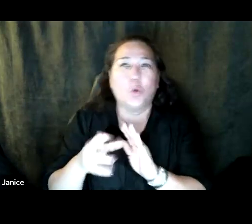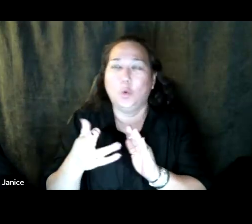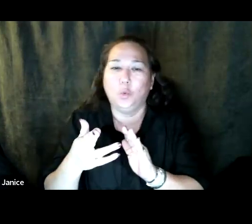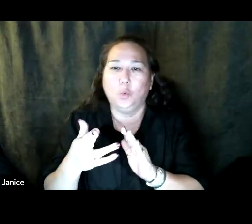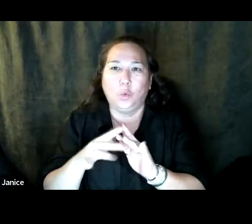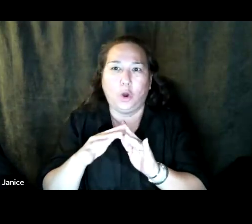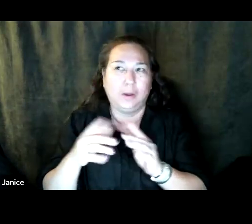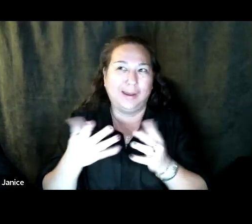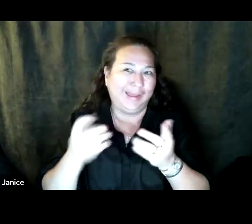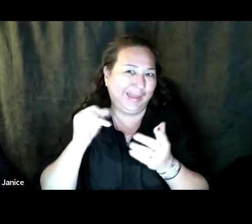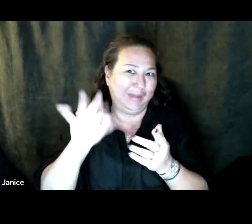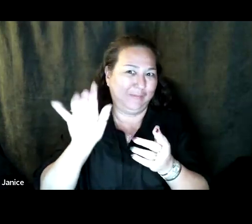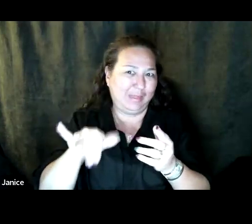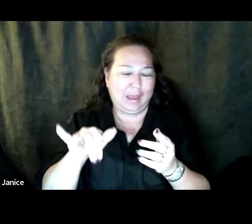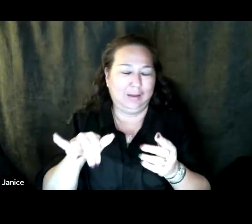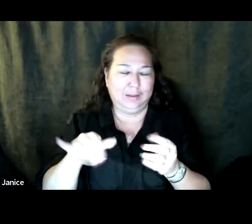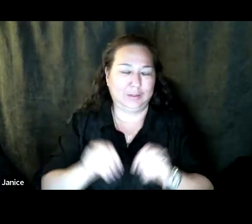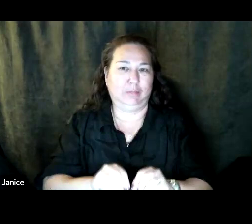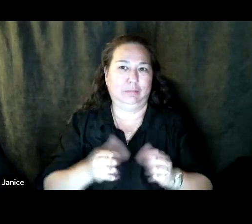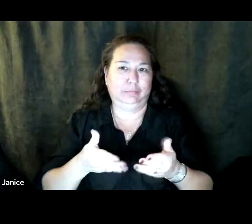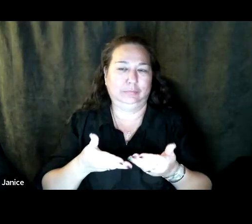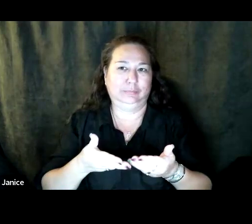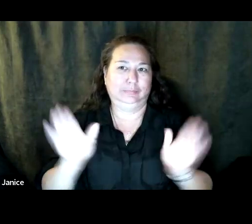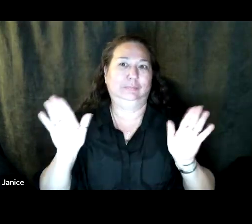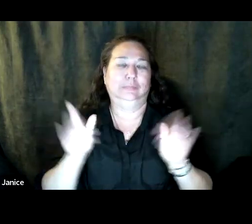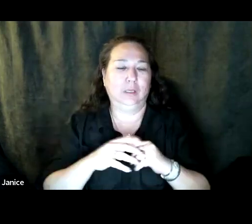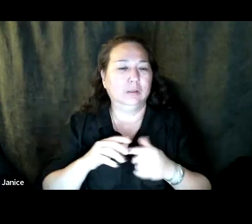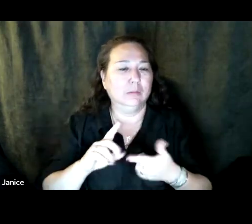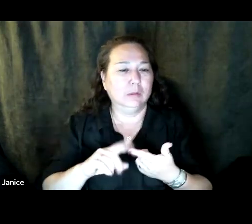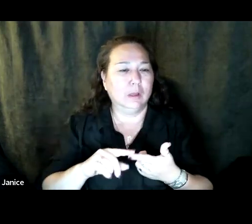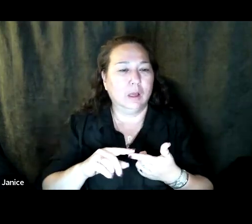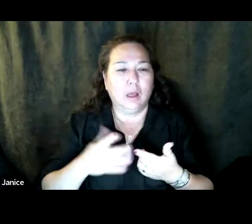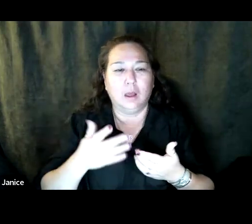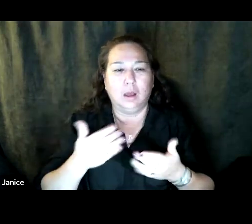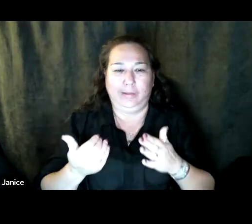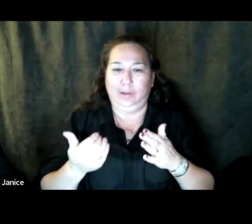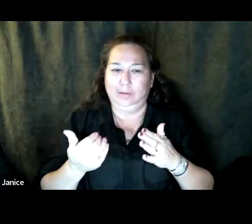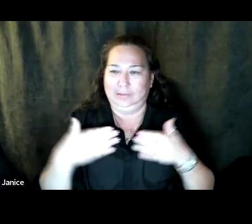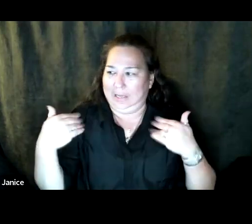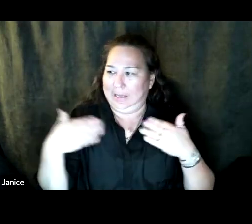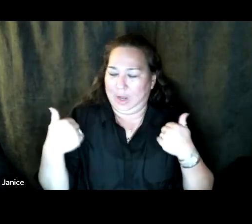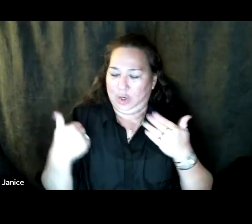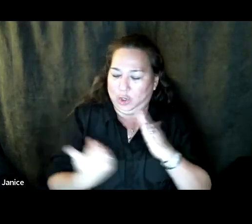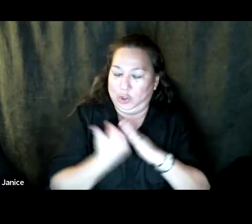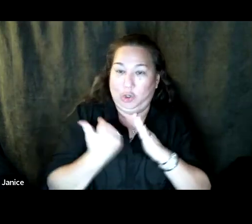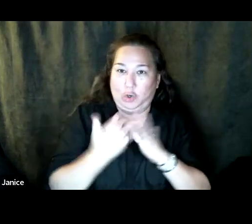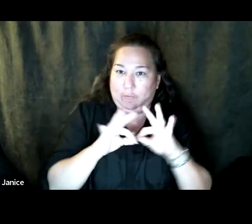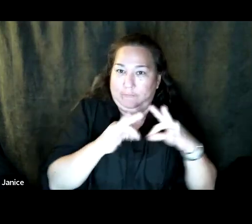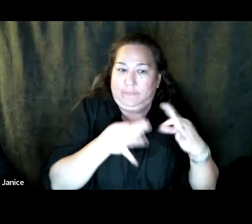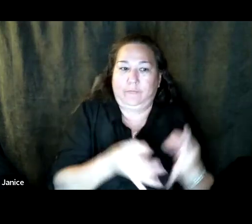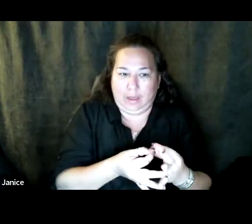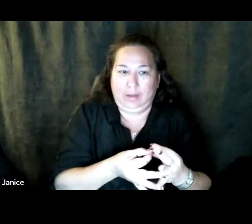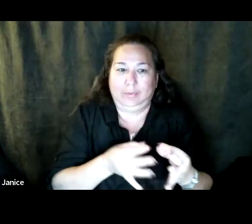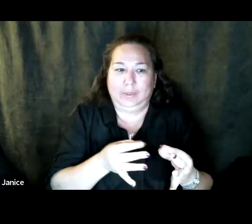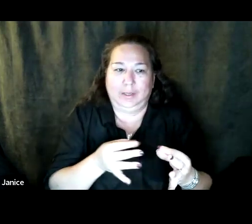younger families entering the system and late registering? So like, I guess there's some learning there about sort of peak enrollment, when it happens and